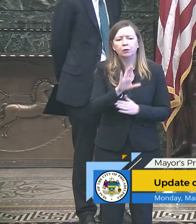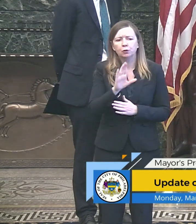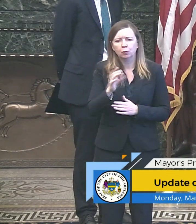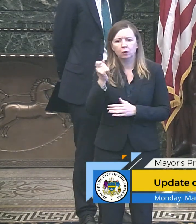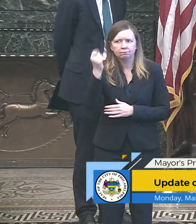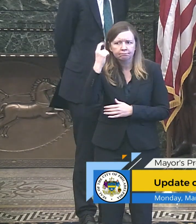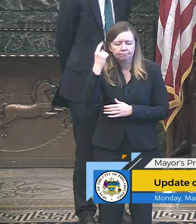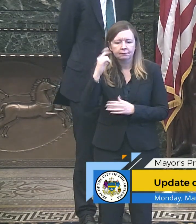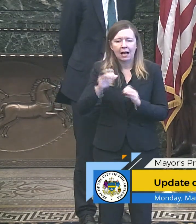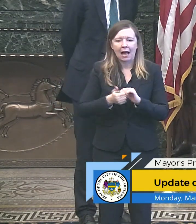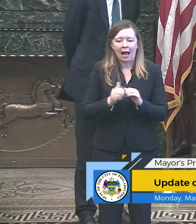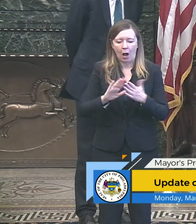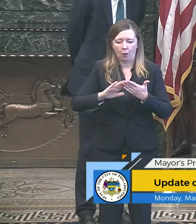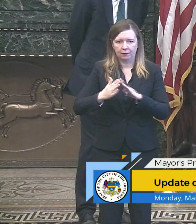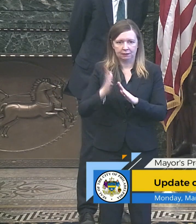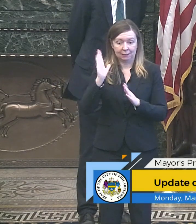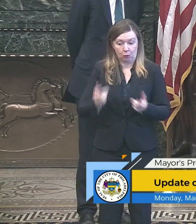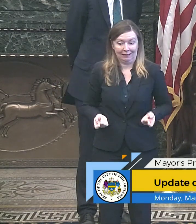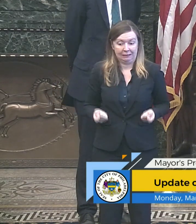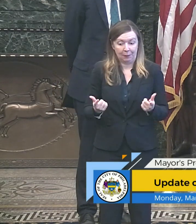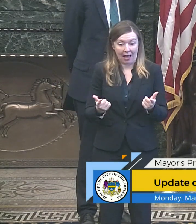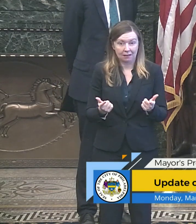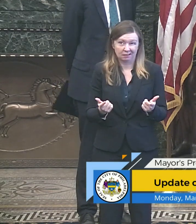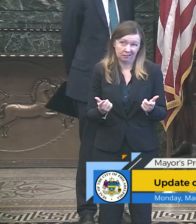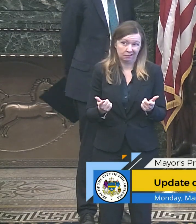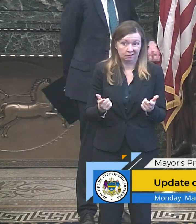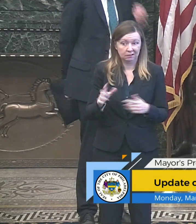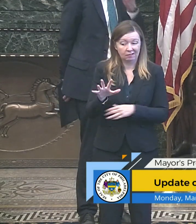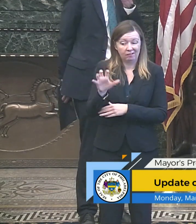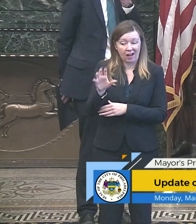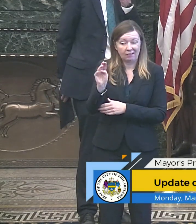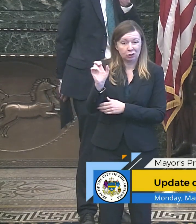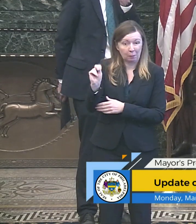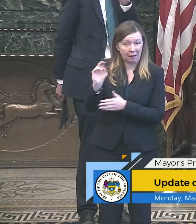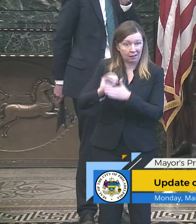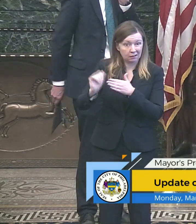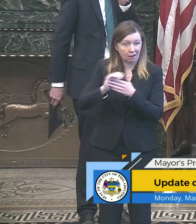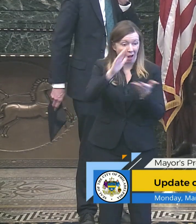would spend what looks to be north of $500 million